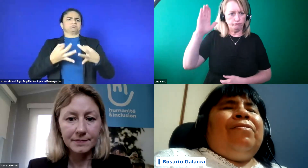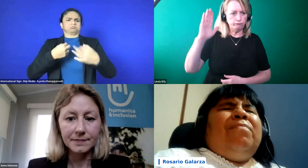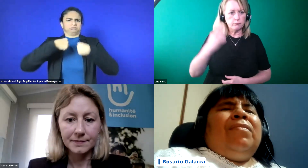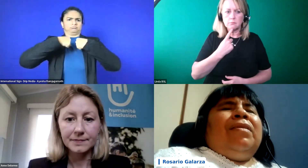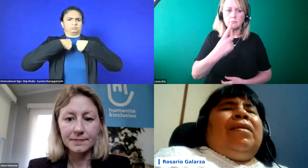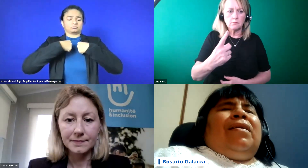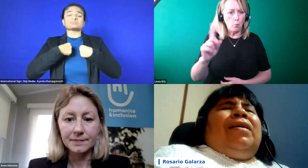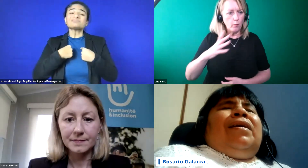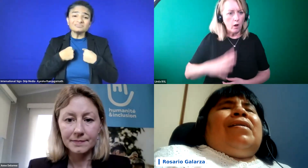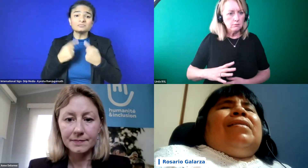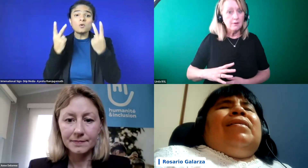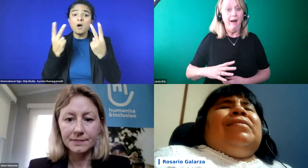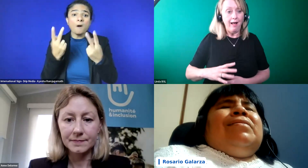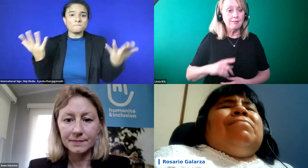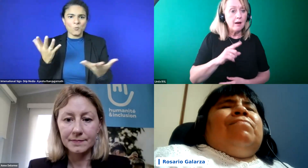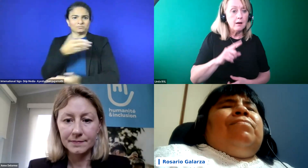health.